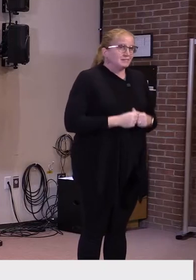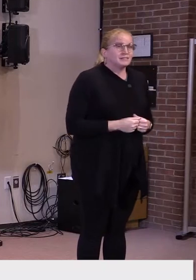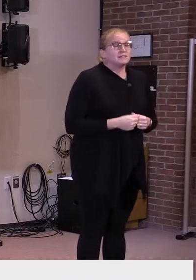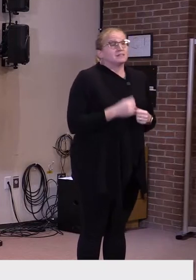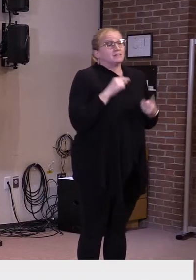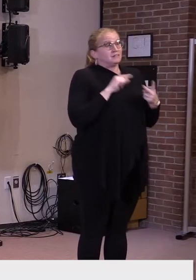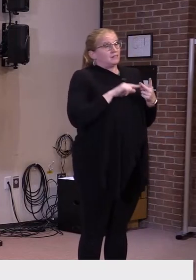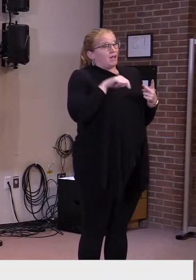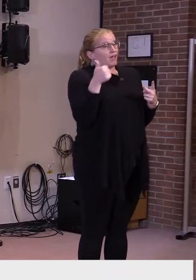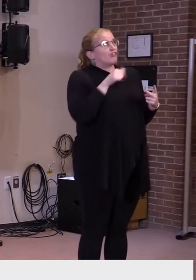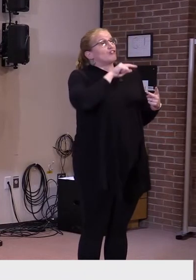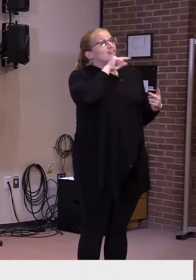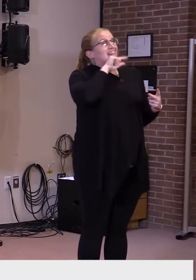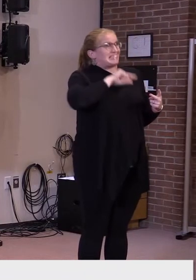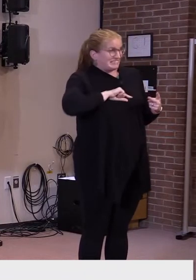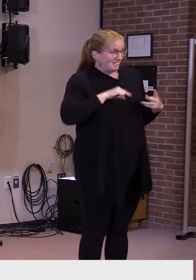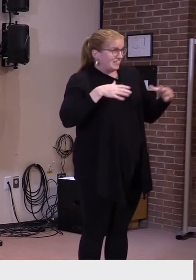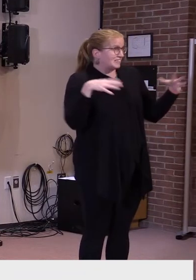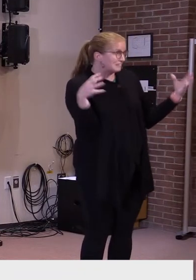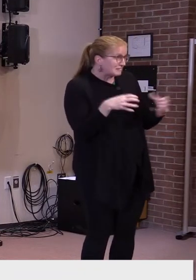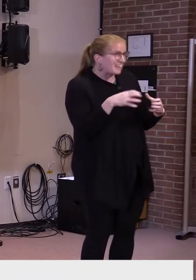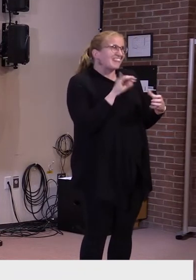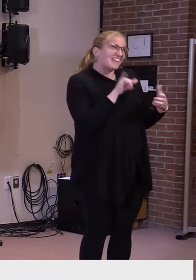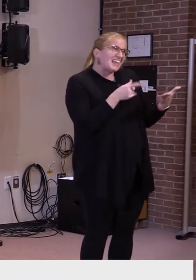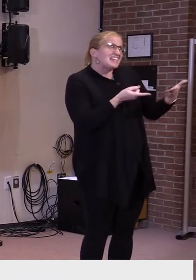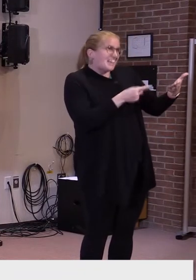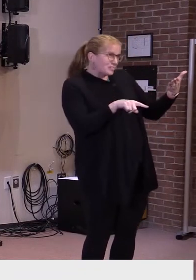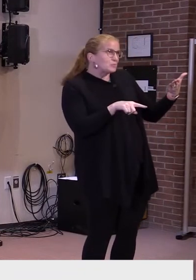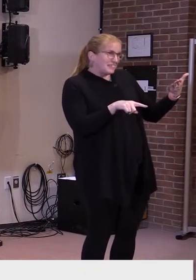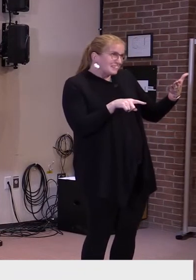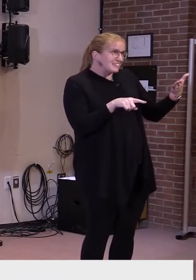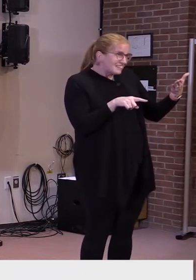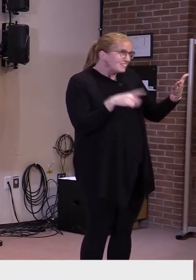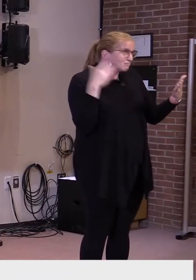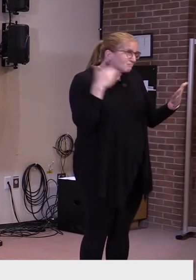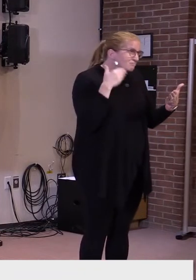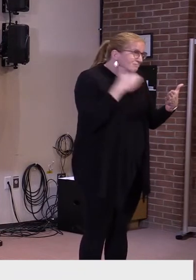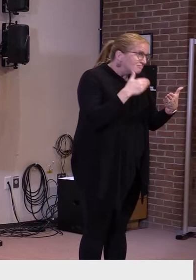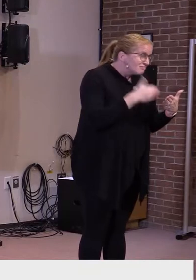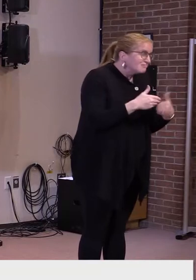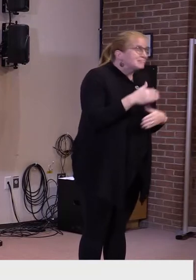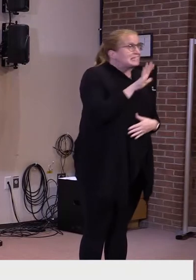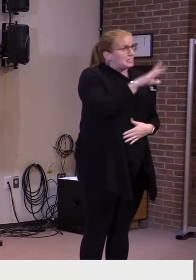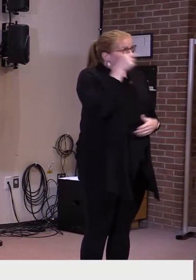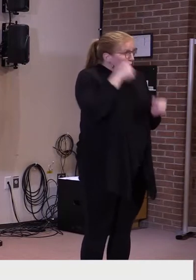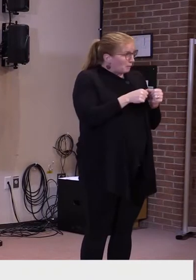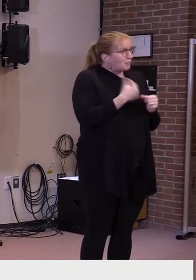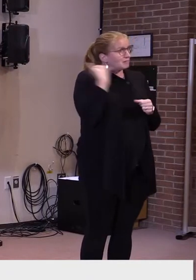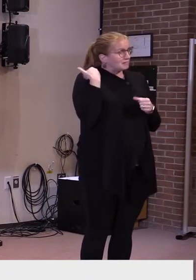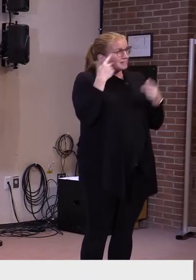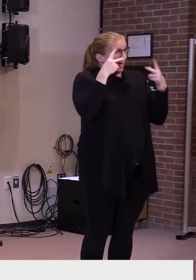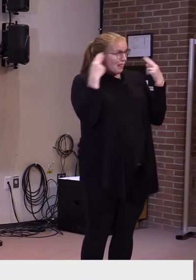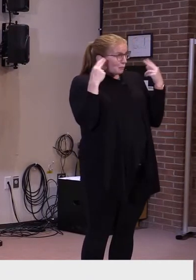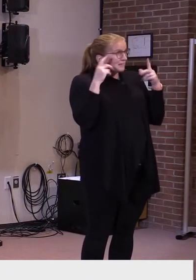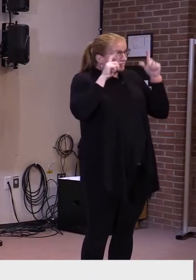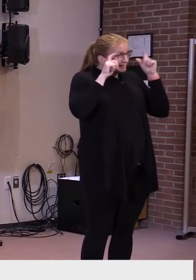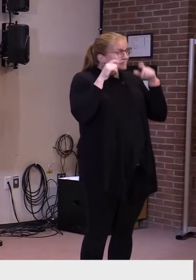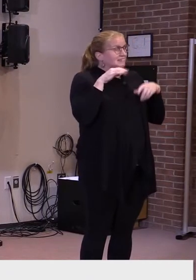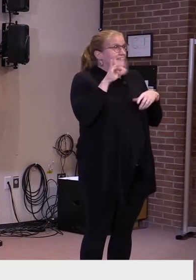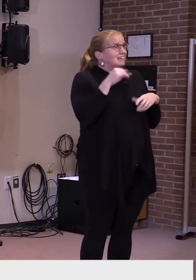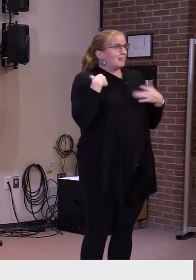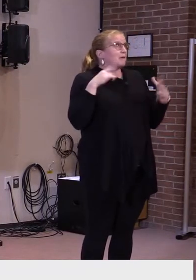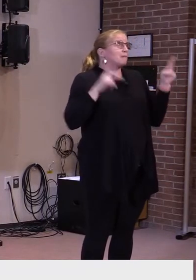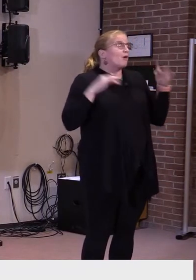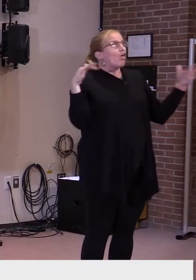Thanksgiving. Finally, Thanksgiving is next week. As we saw, Halloween did lead to increased case